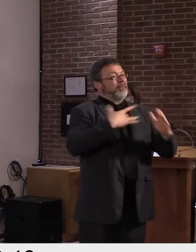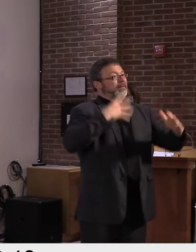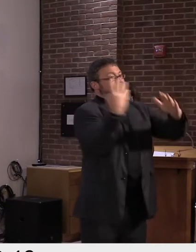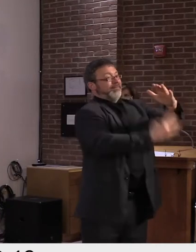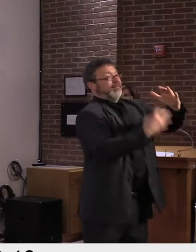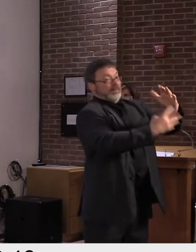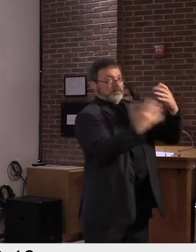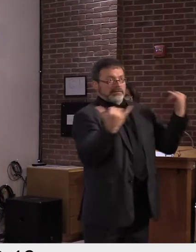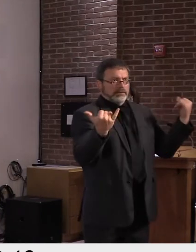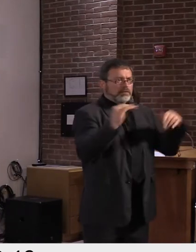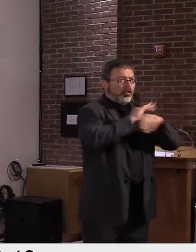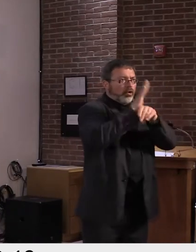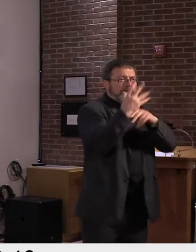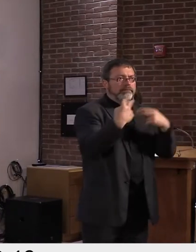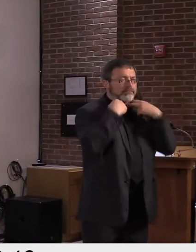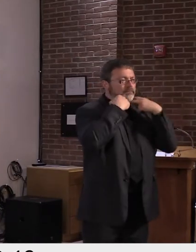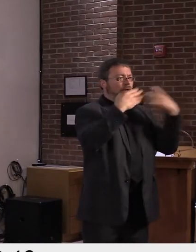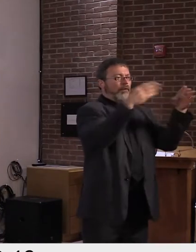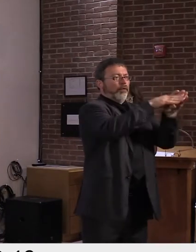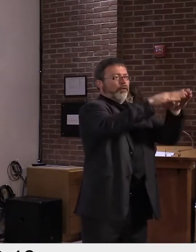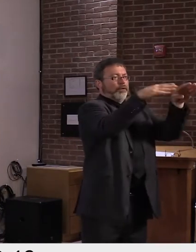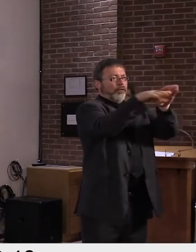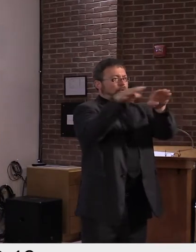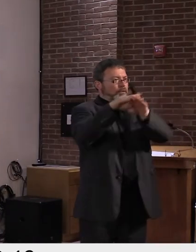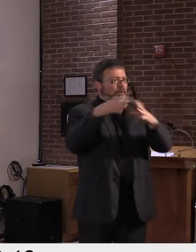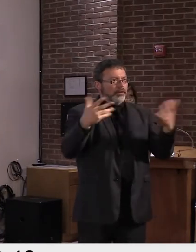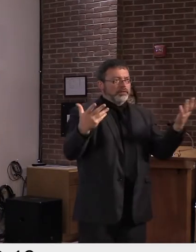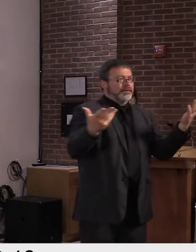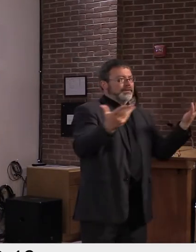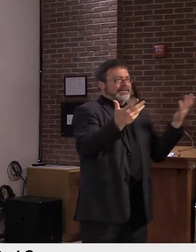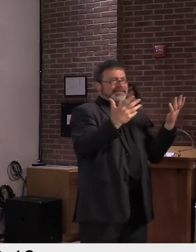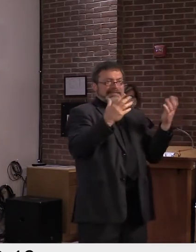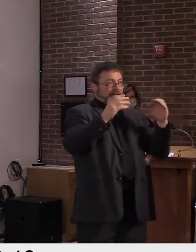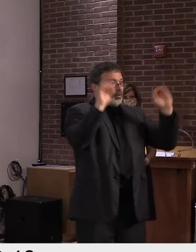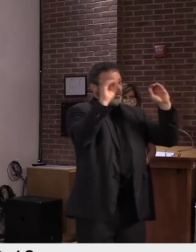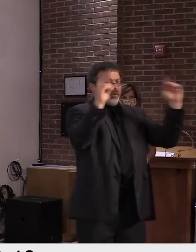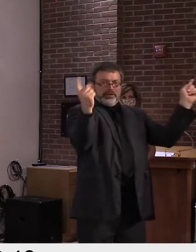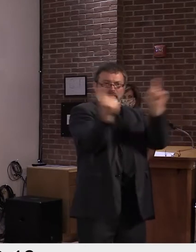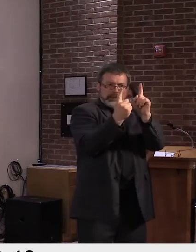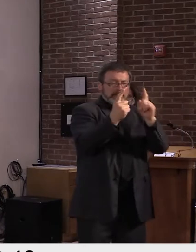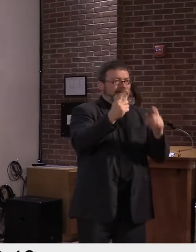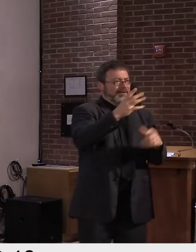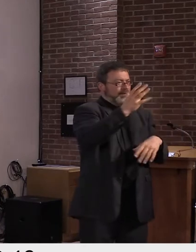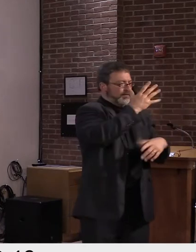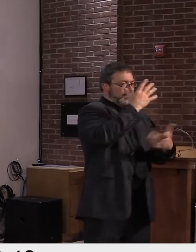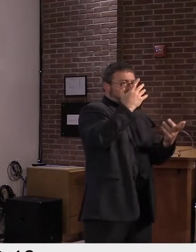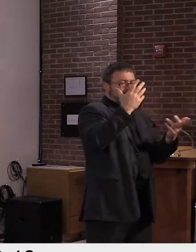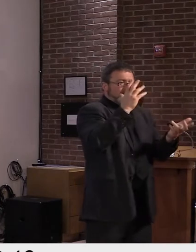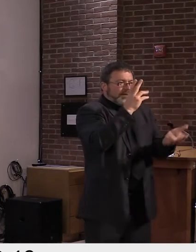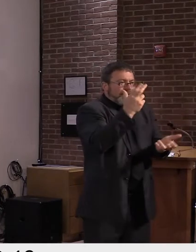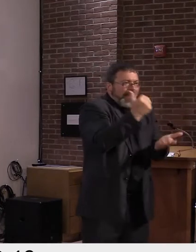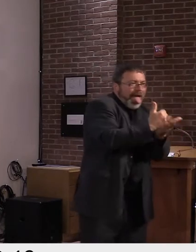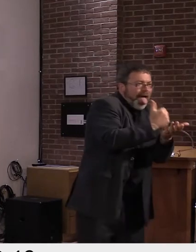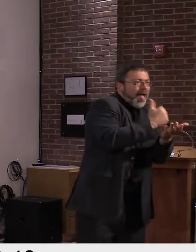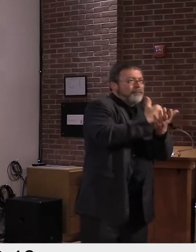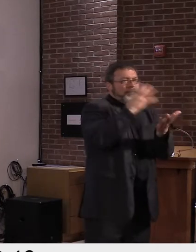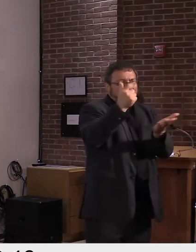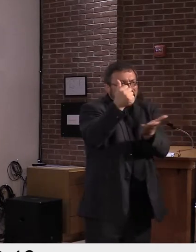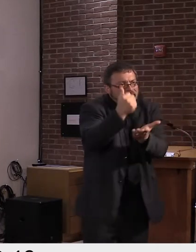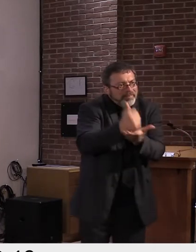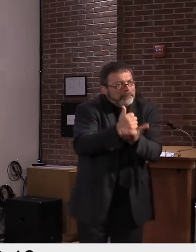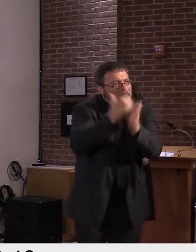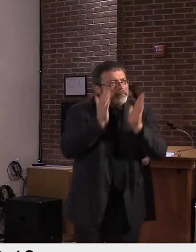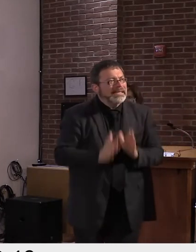not have a public face, if you will. Didn't mean they stopped being helpful, stopped doing business, that people who